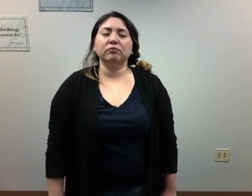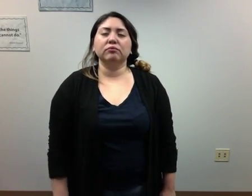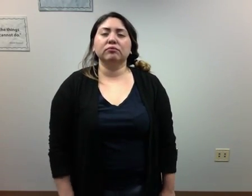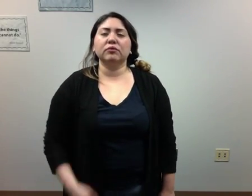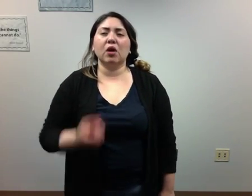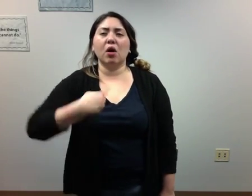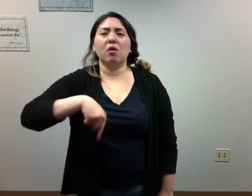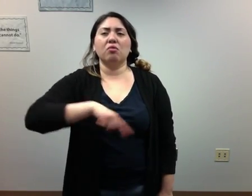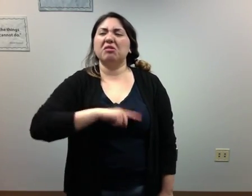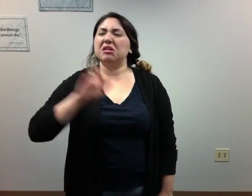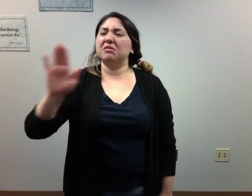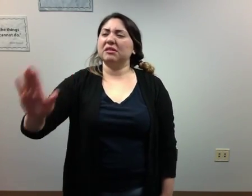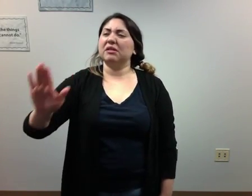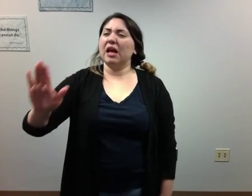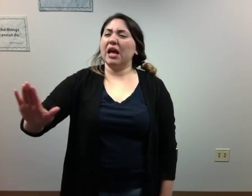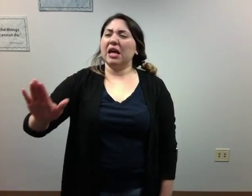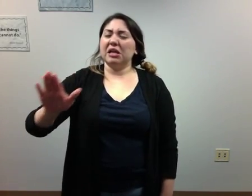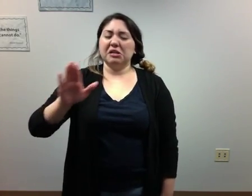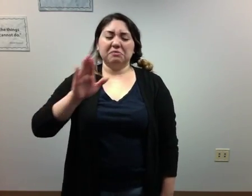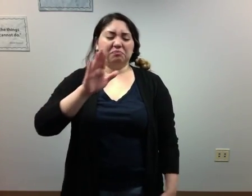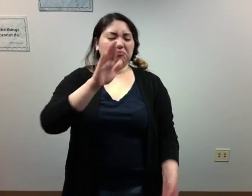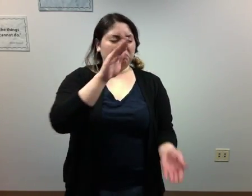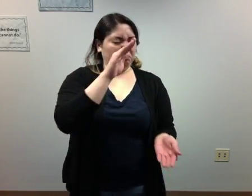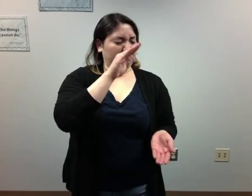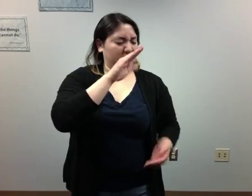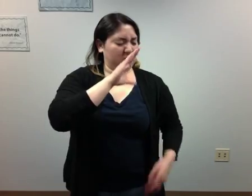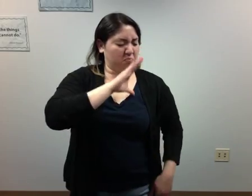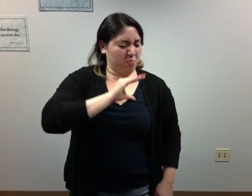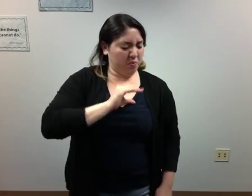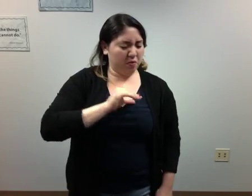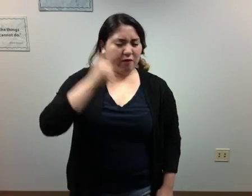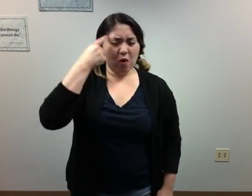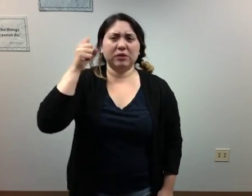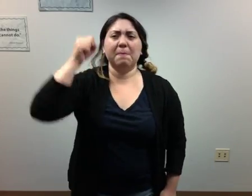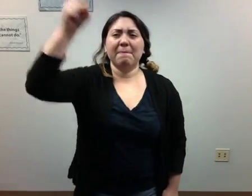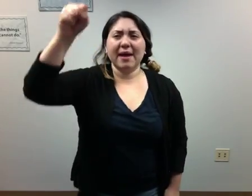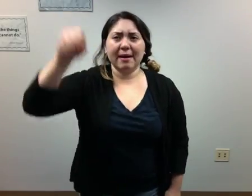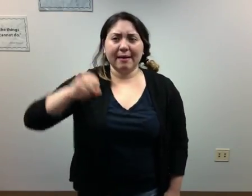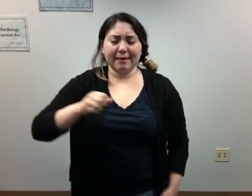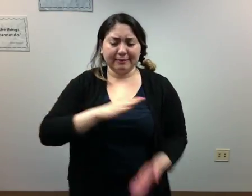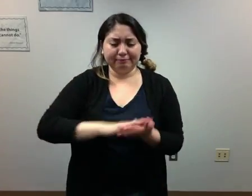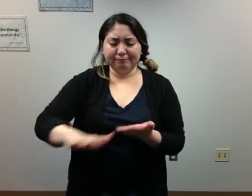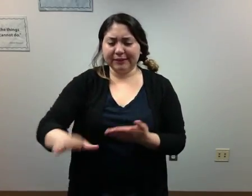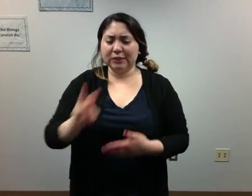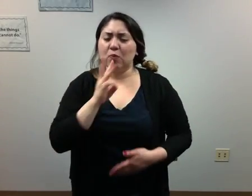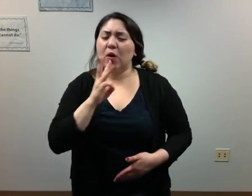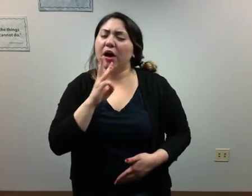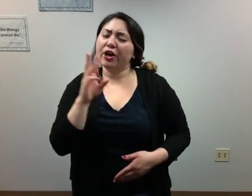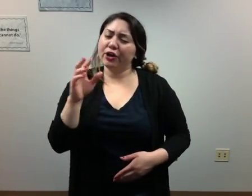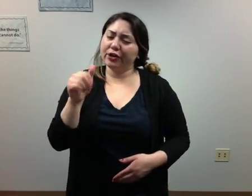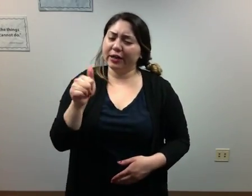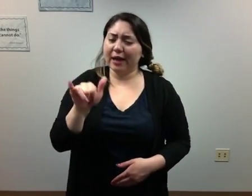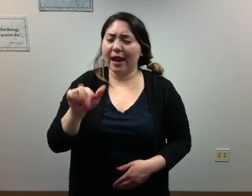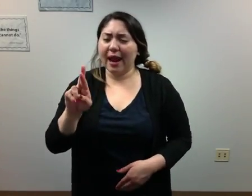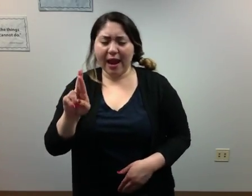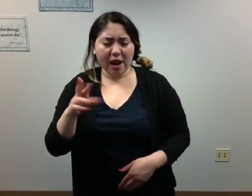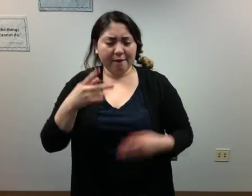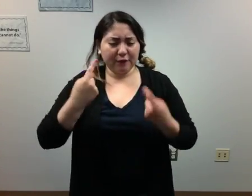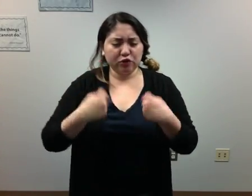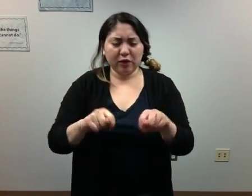When they belittle us for demanding clean air and clean water, for trying to save the